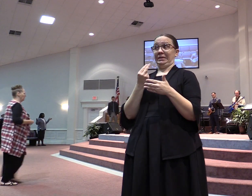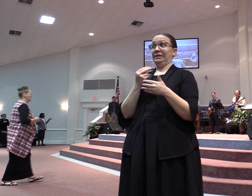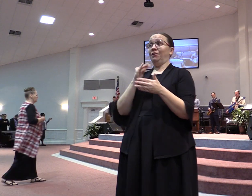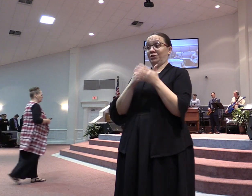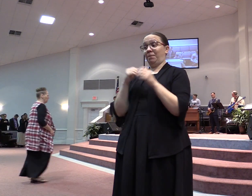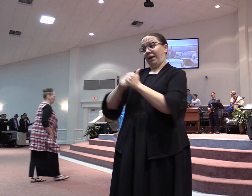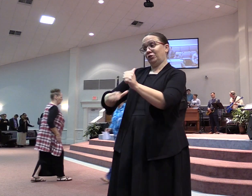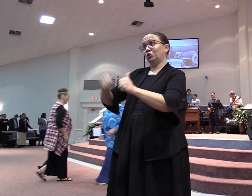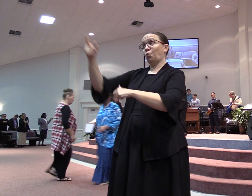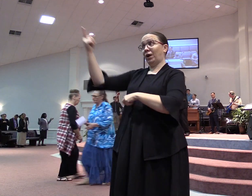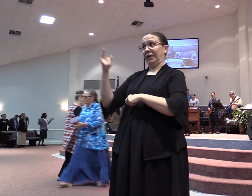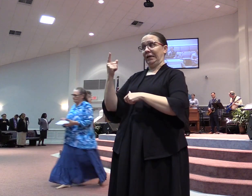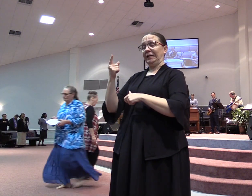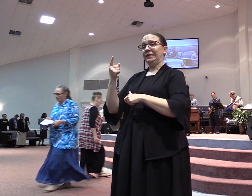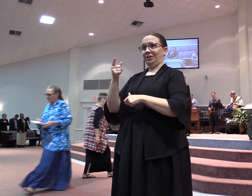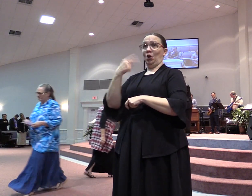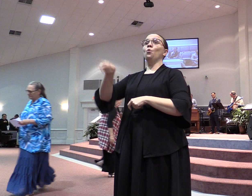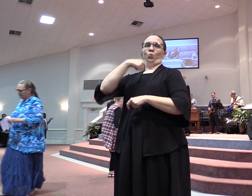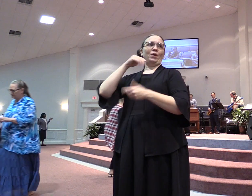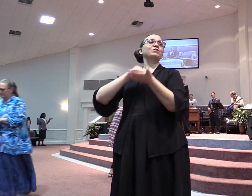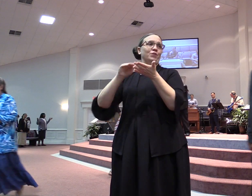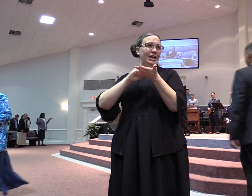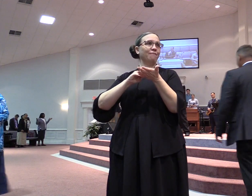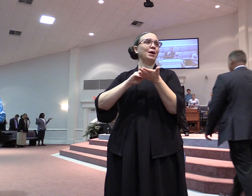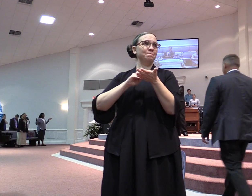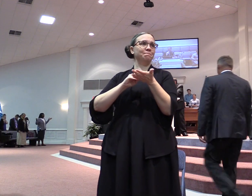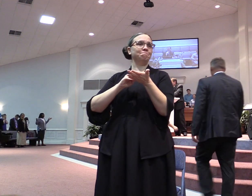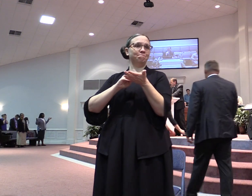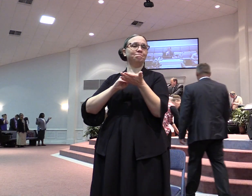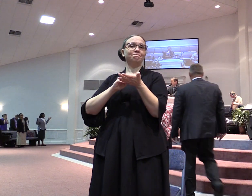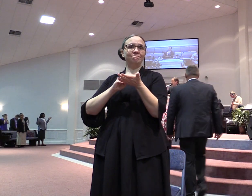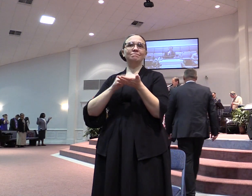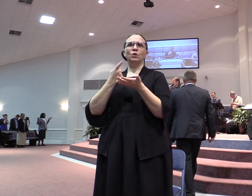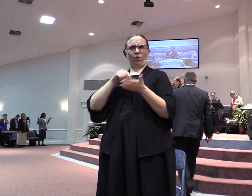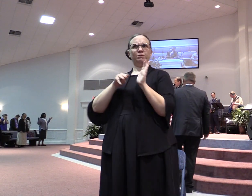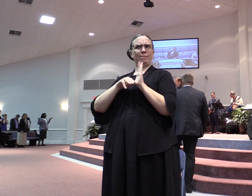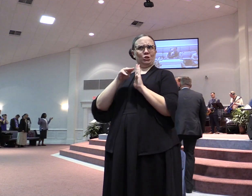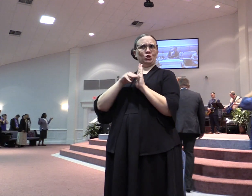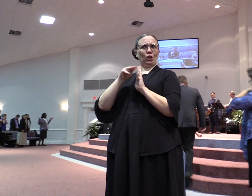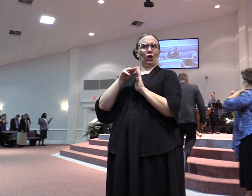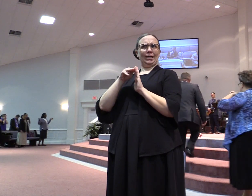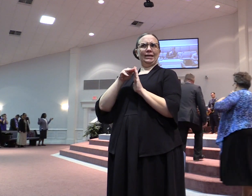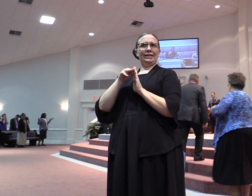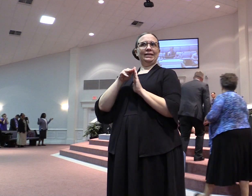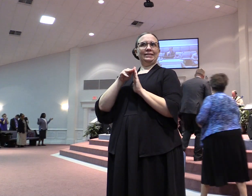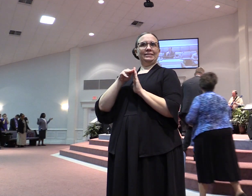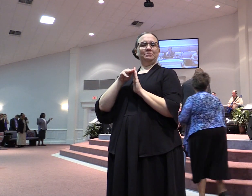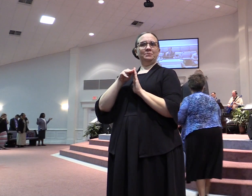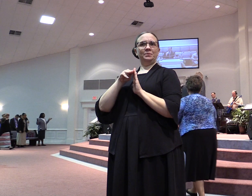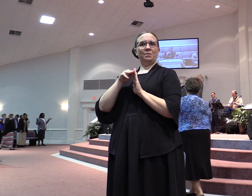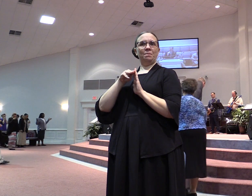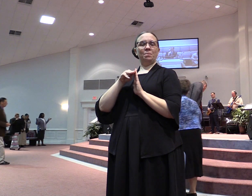door, there's going to have to be forgiveness on the pew. There's going to have to be an element of maturity and Christianity to rise